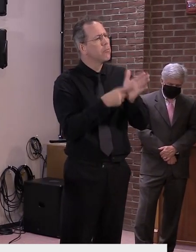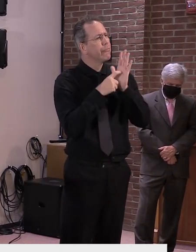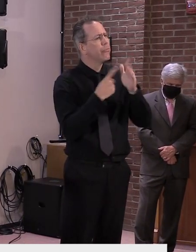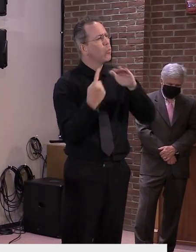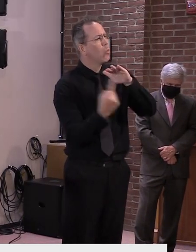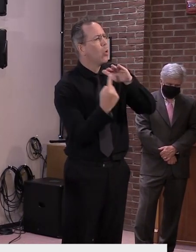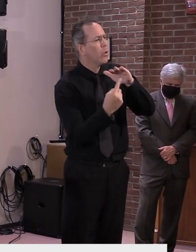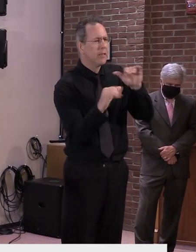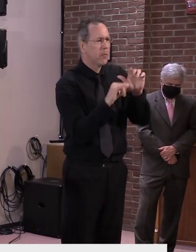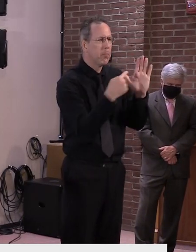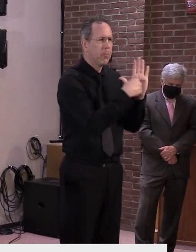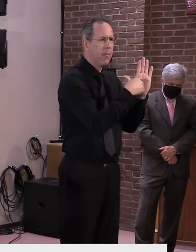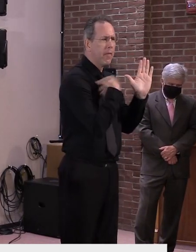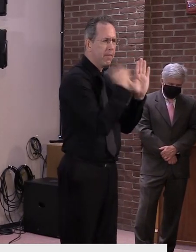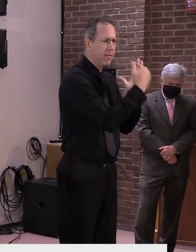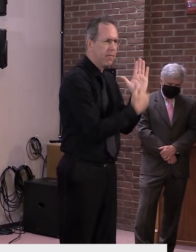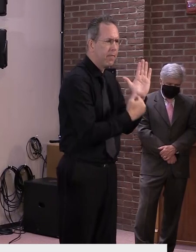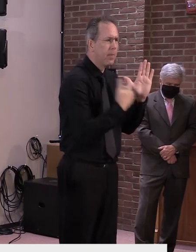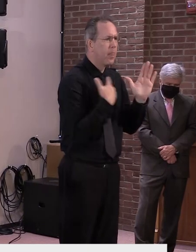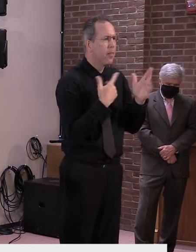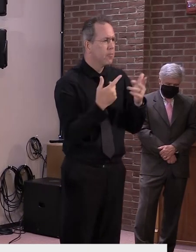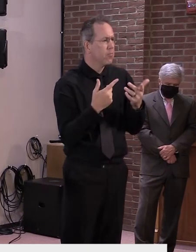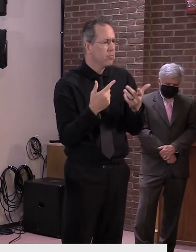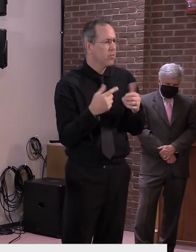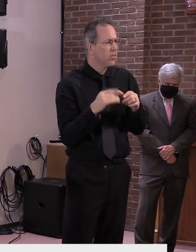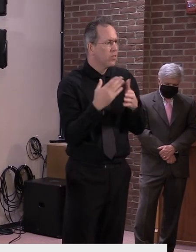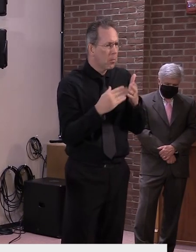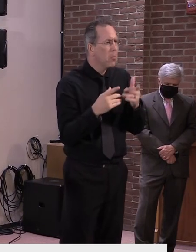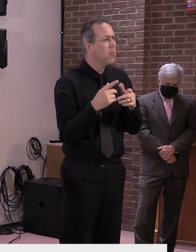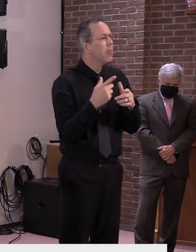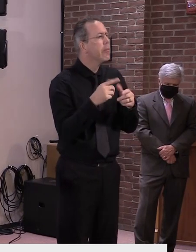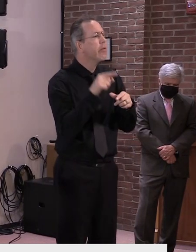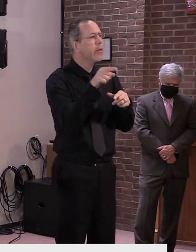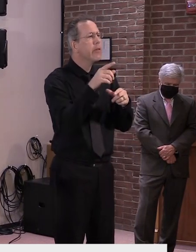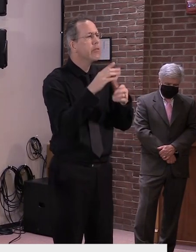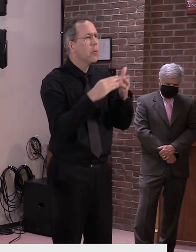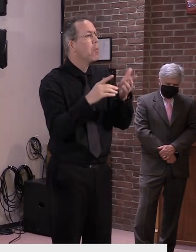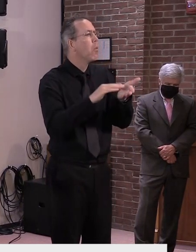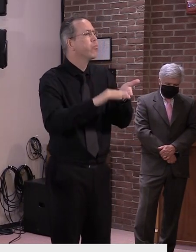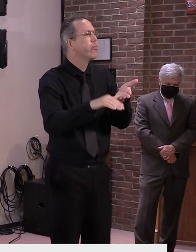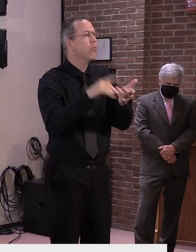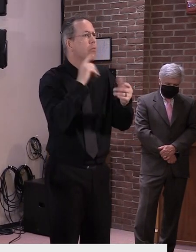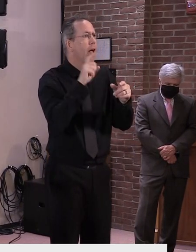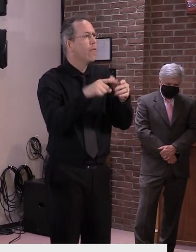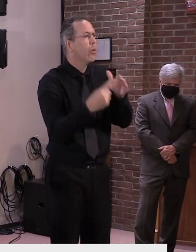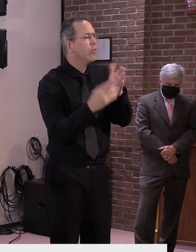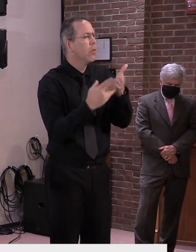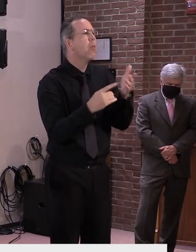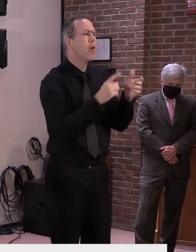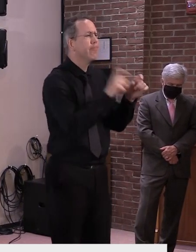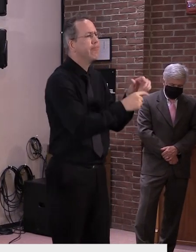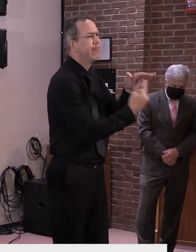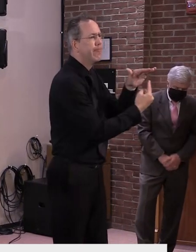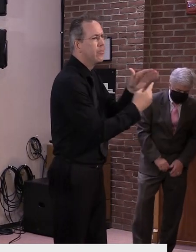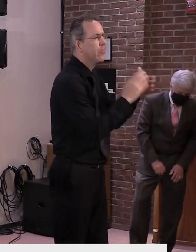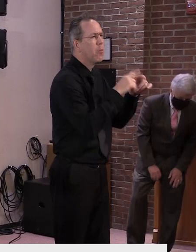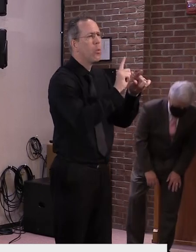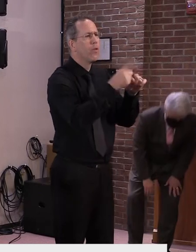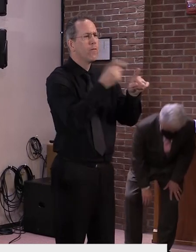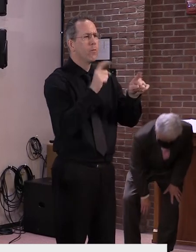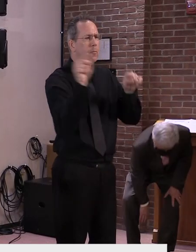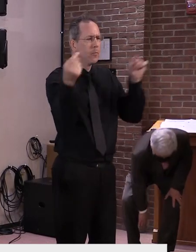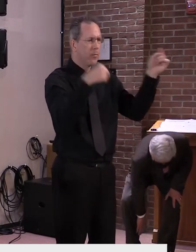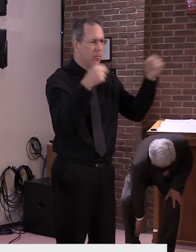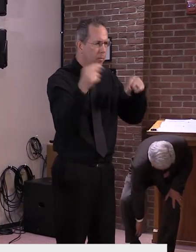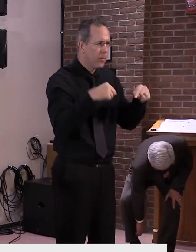There's a host of testing that's required, and some of the colleges and universities are choosing to go over and above the levels that